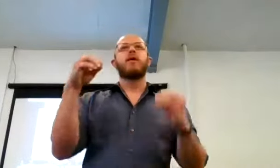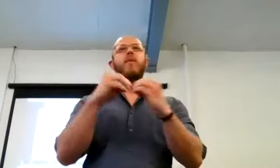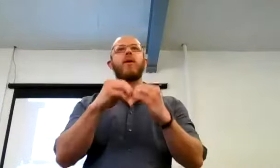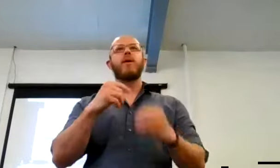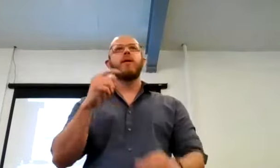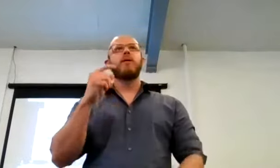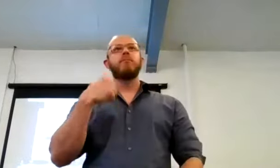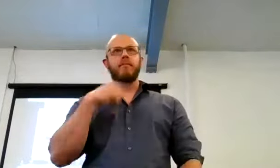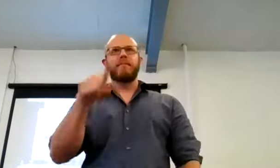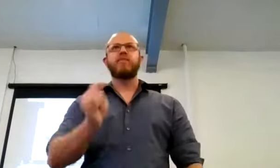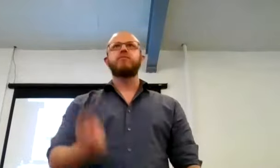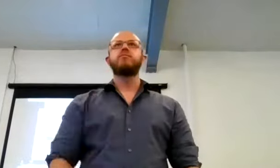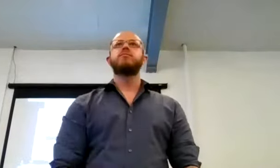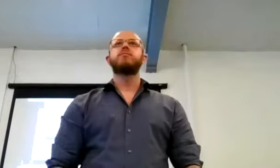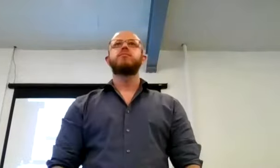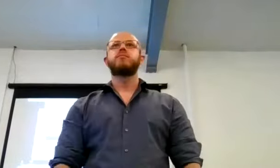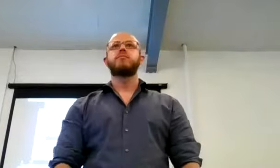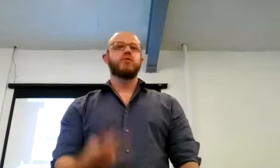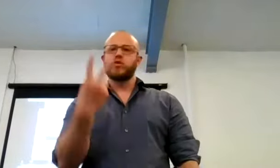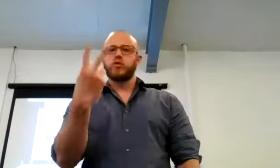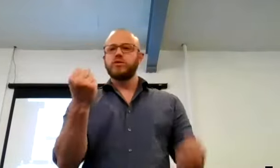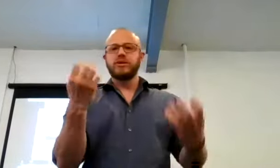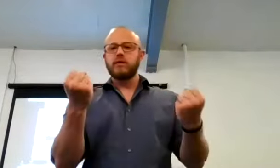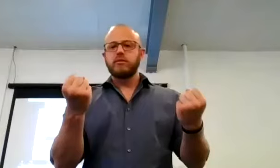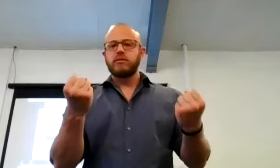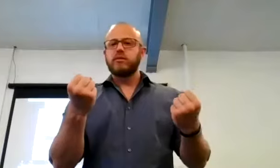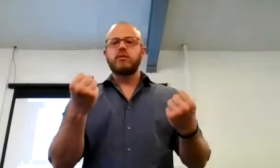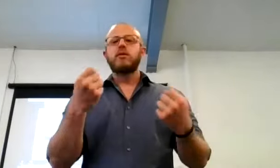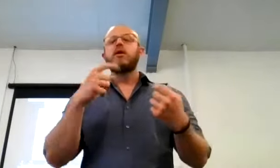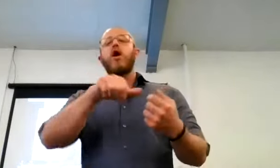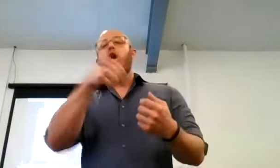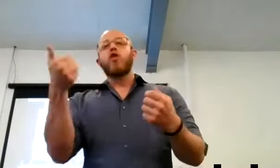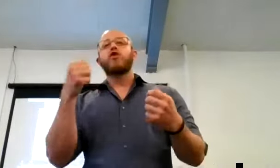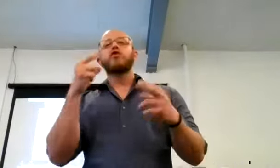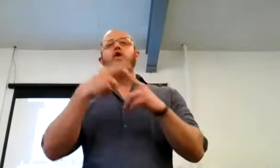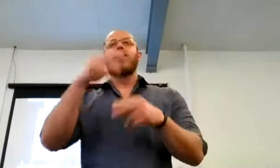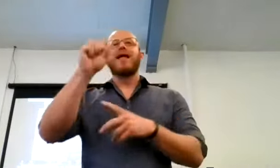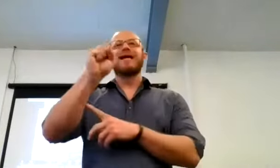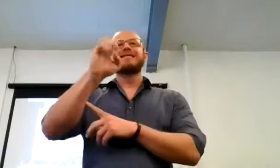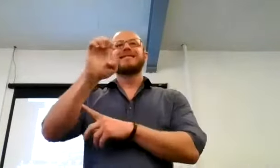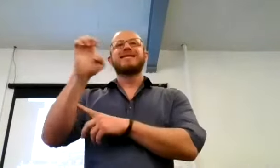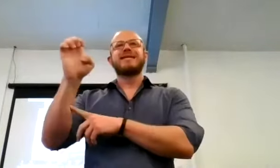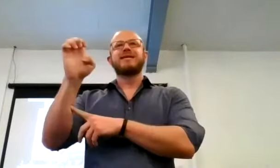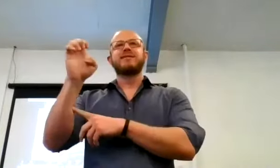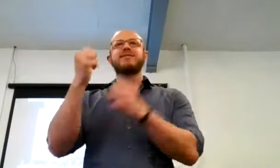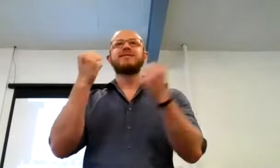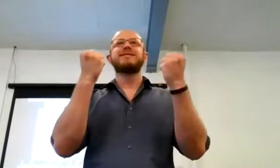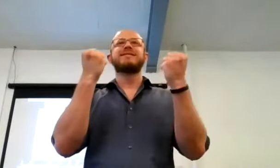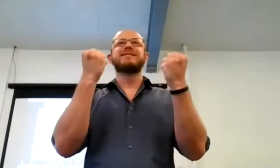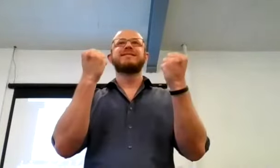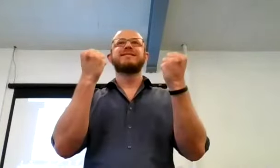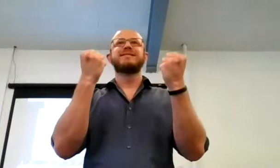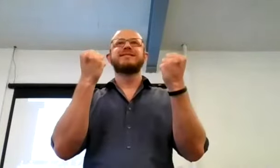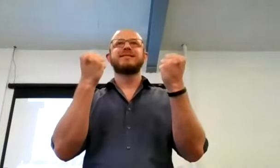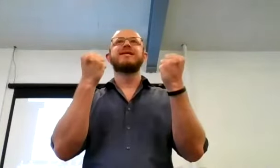So ASL is more just like go to the bathroom, just point bathroom, that's it, just quick signing. And then there's